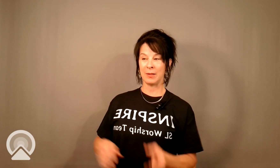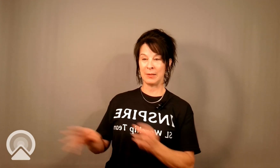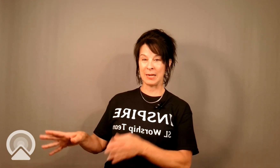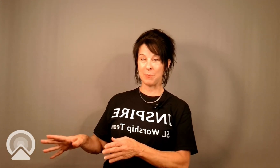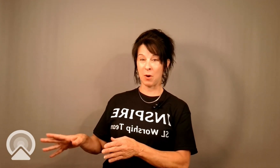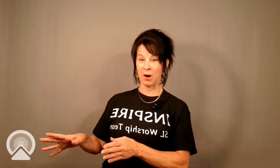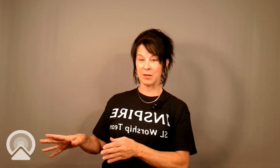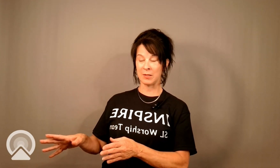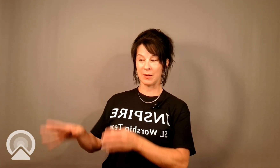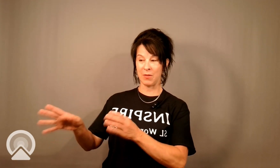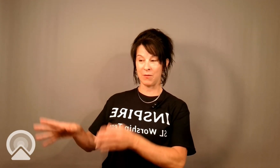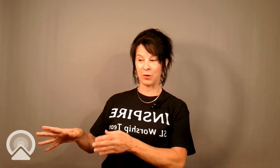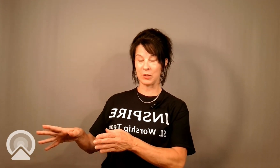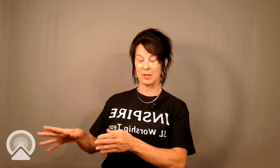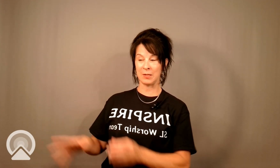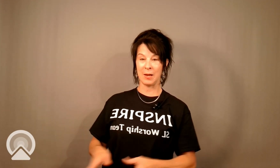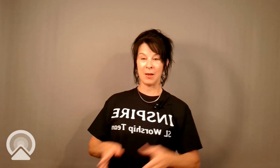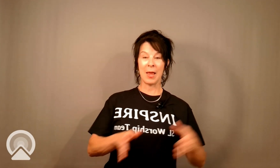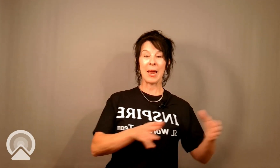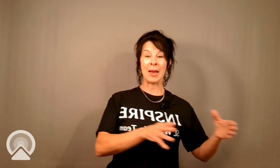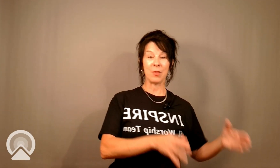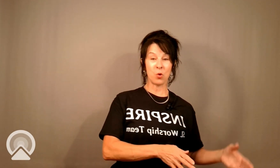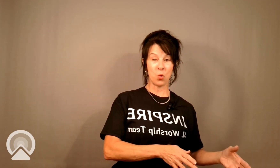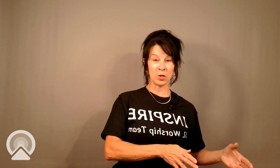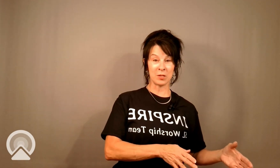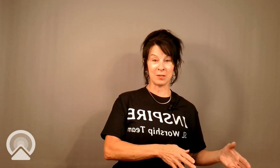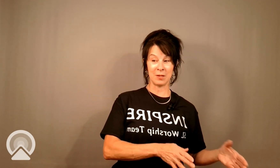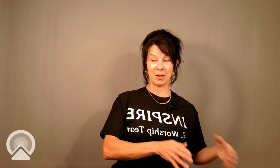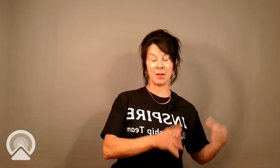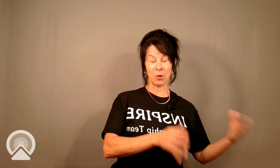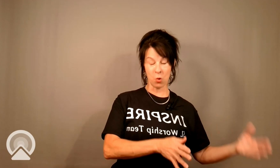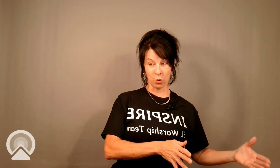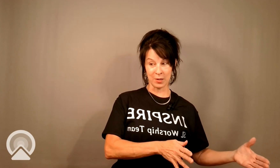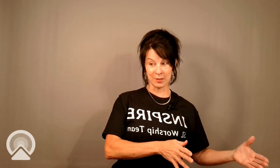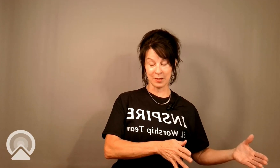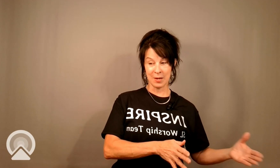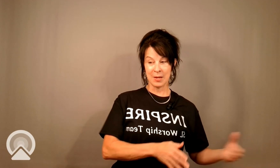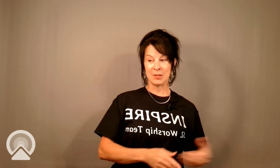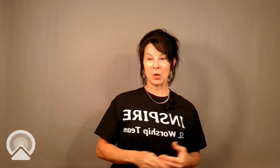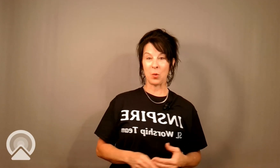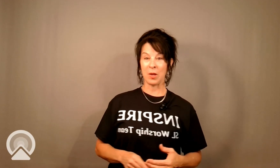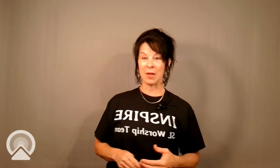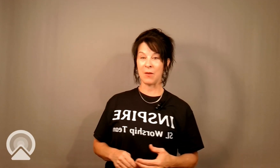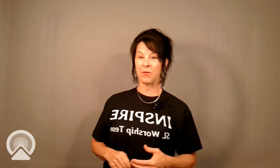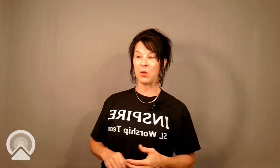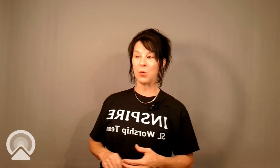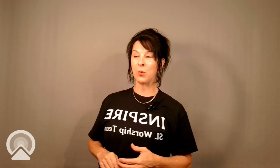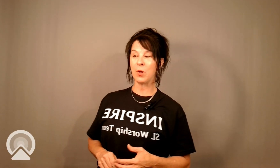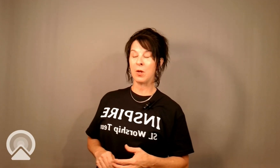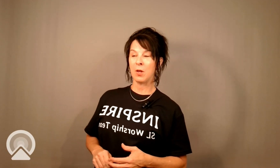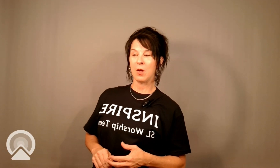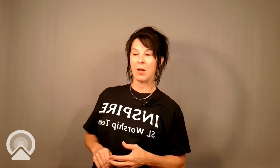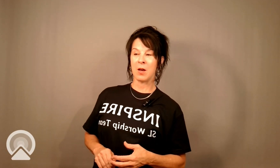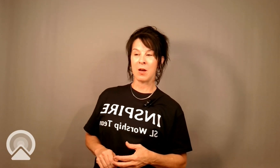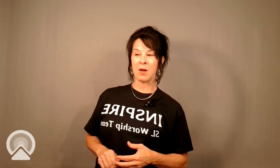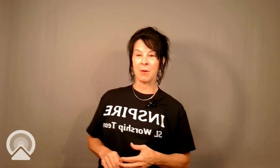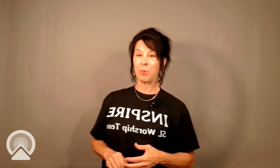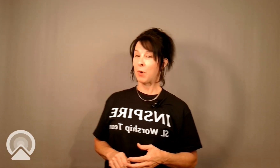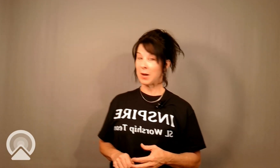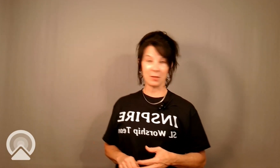lead parts of the verses and the chorus. So if you practice